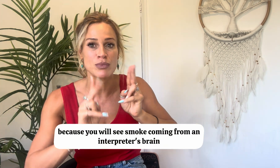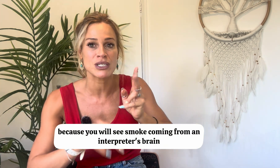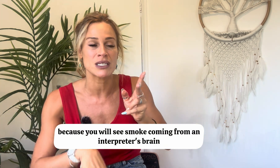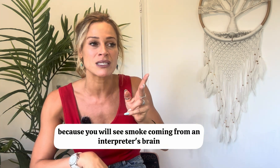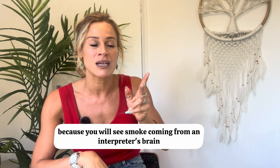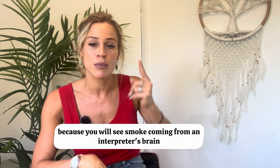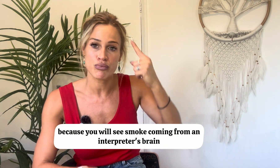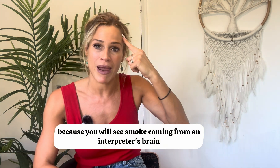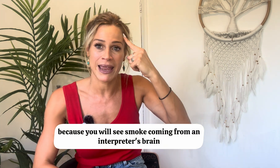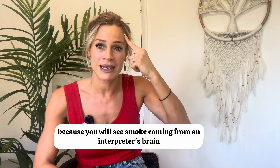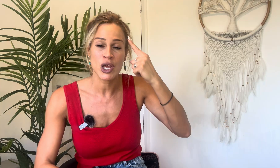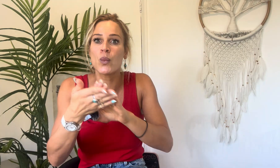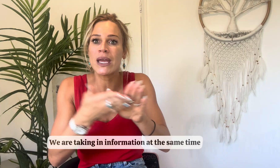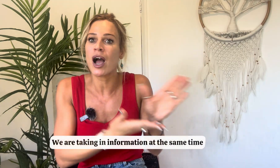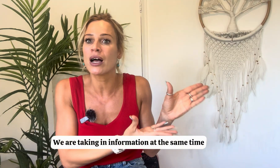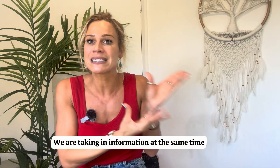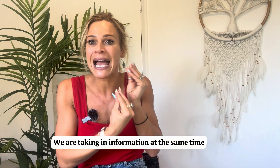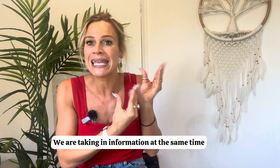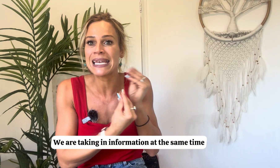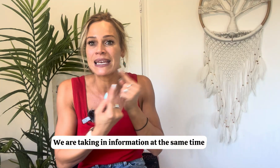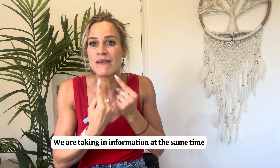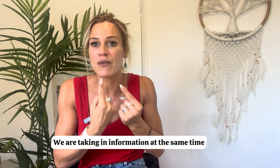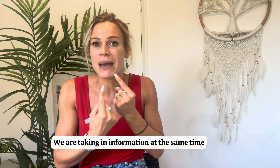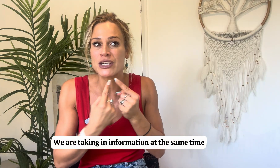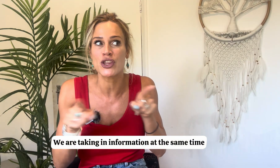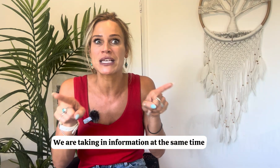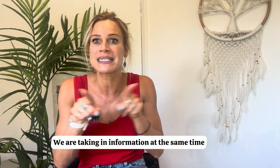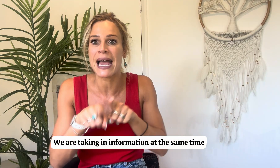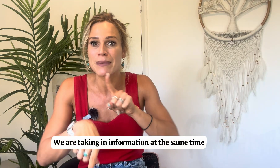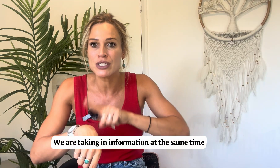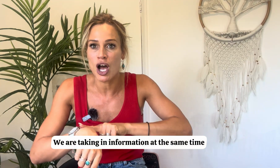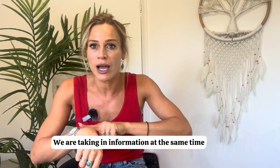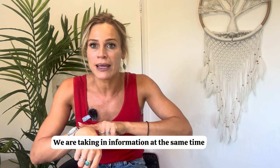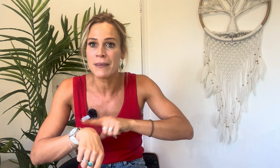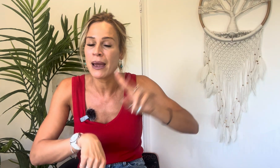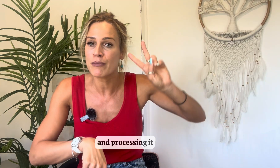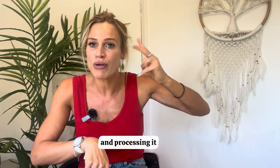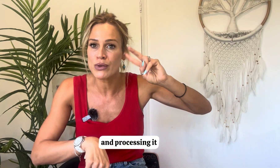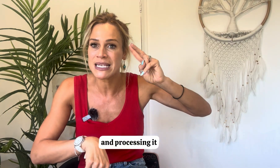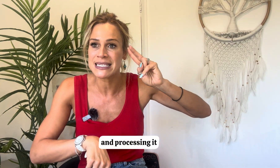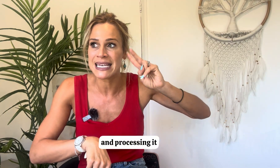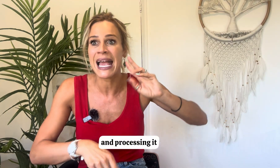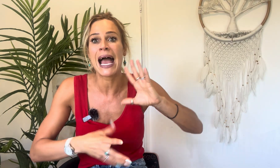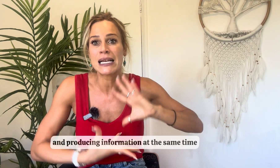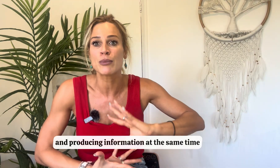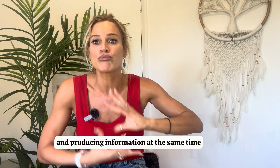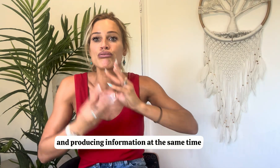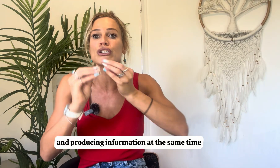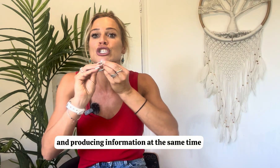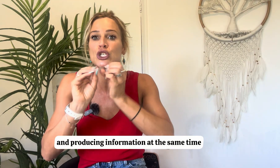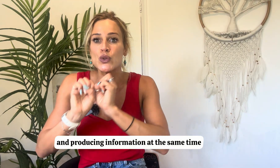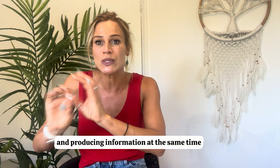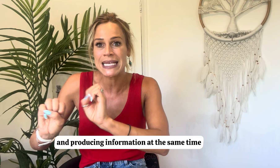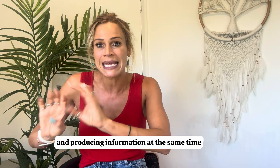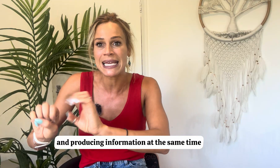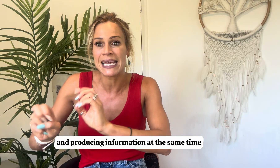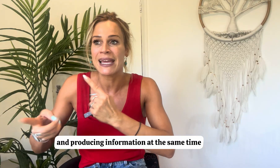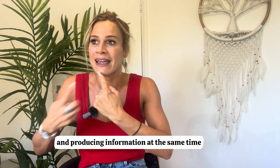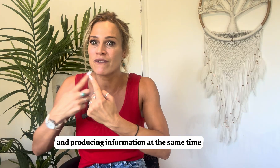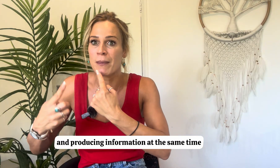interpreter's brain. We are taking in information at the same time and processing it and producing information